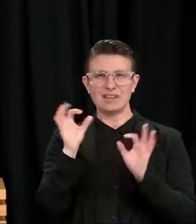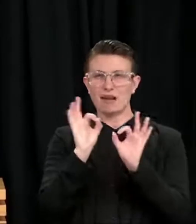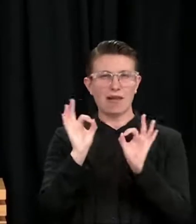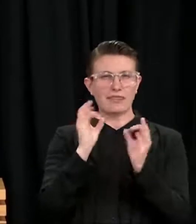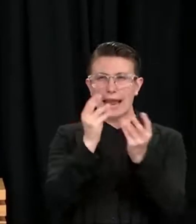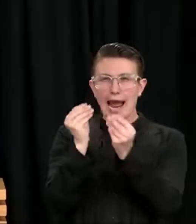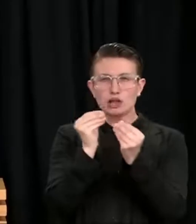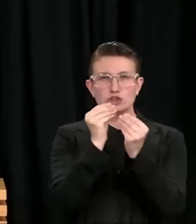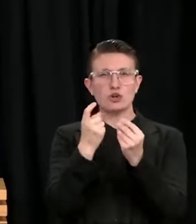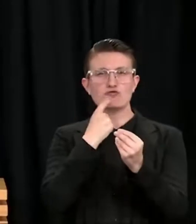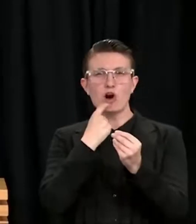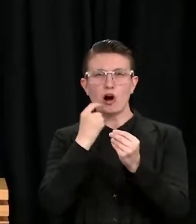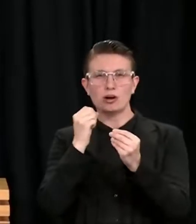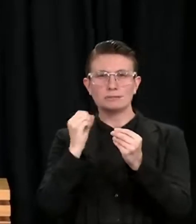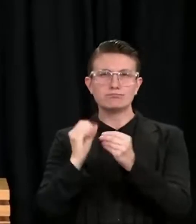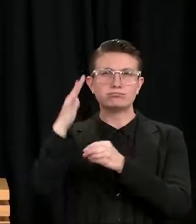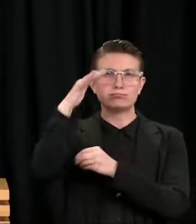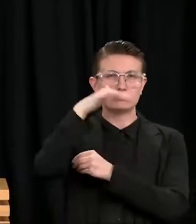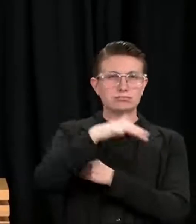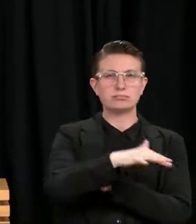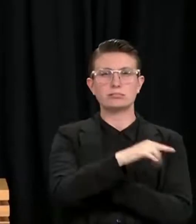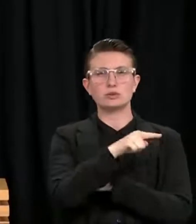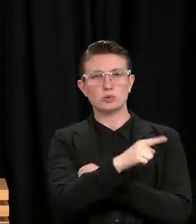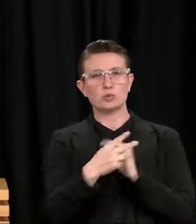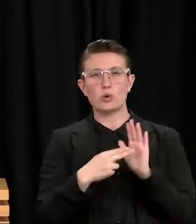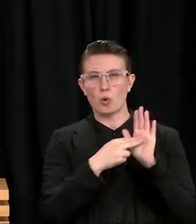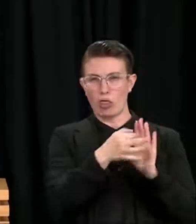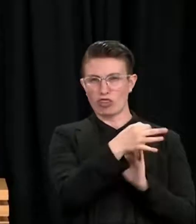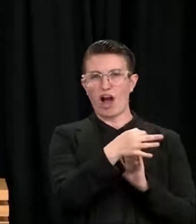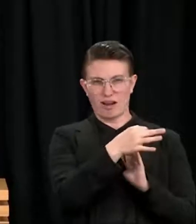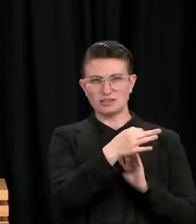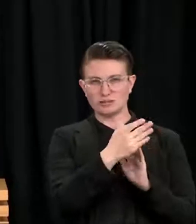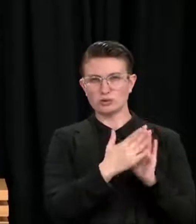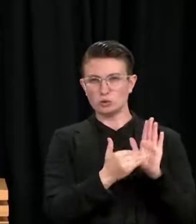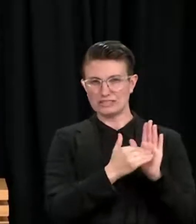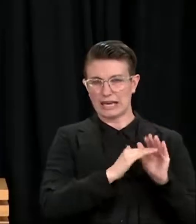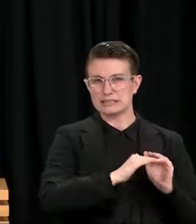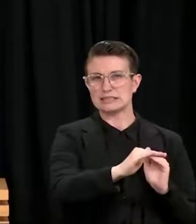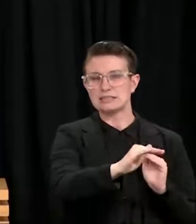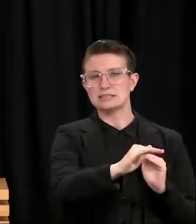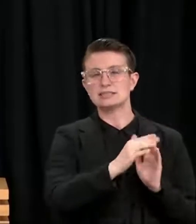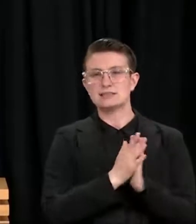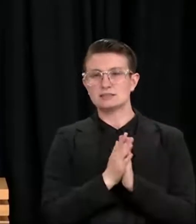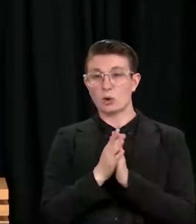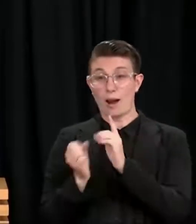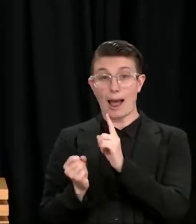to mainland New Zealand, or won't make it to mainland New Zealand. It went up about